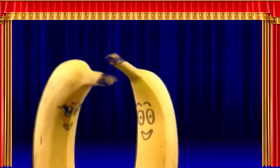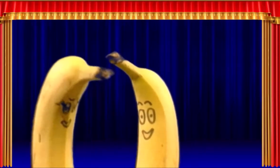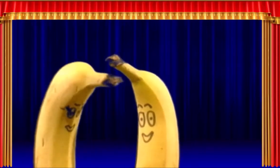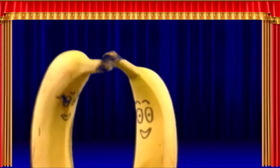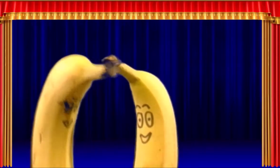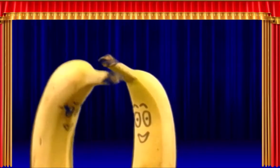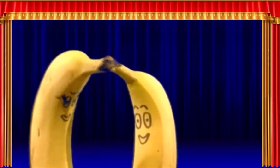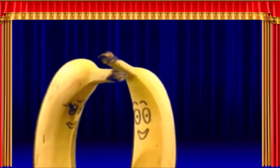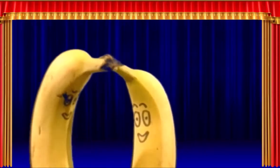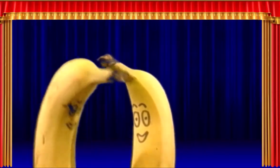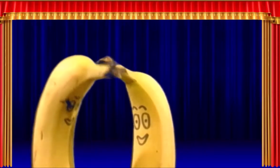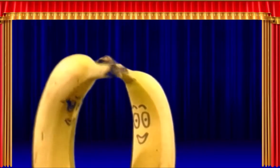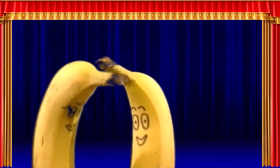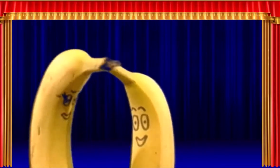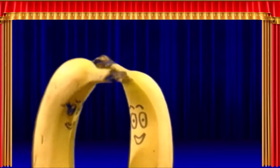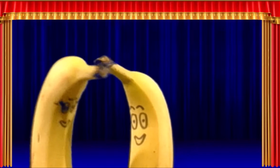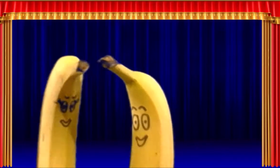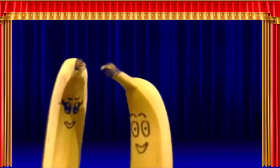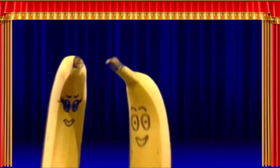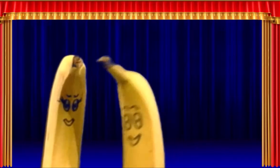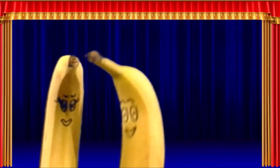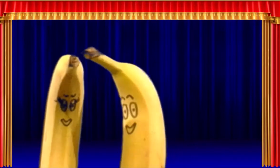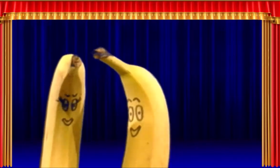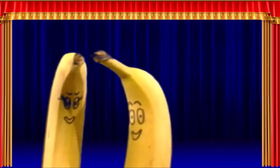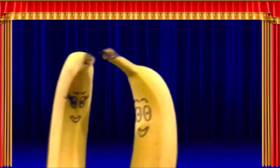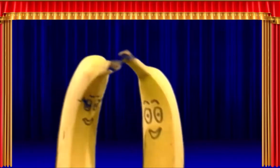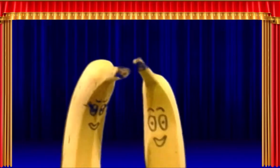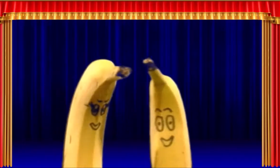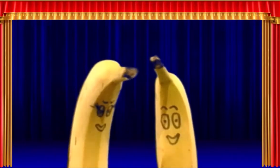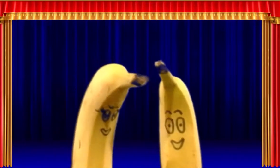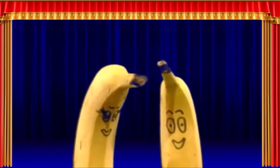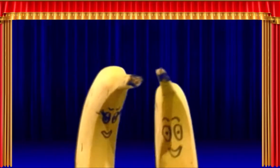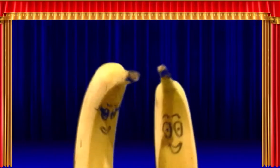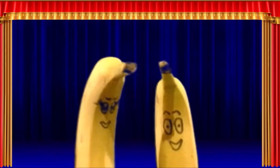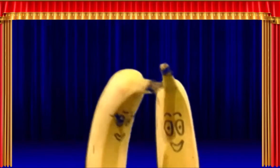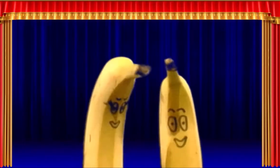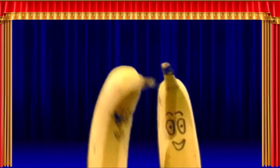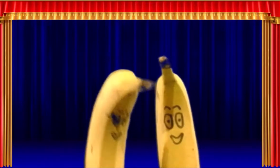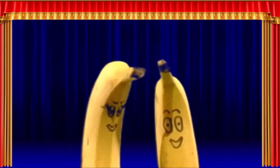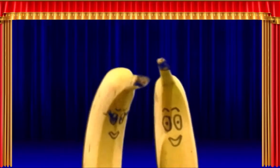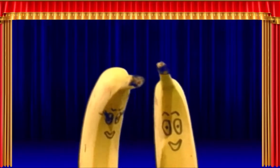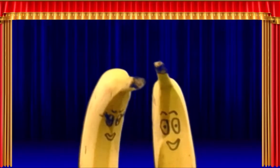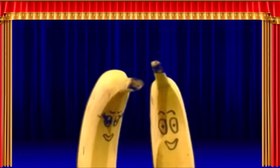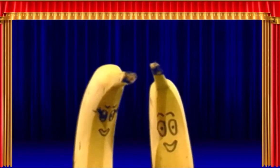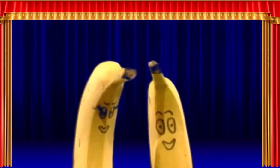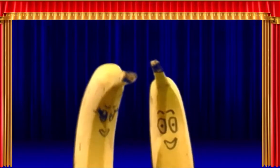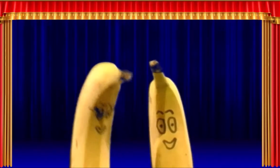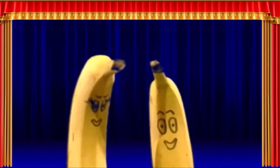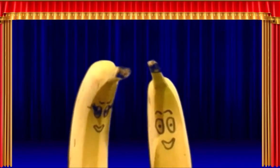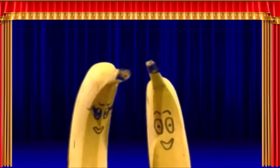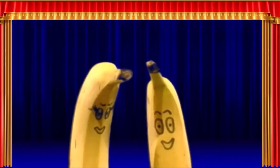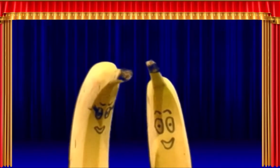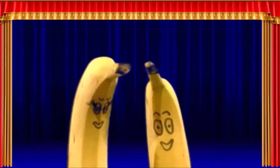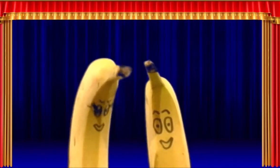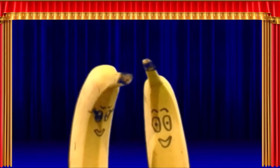Hey Barry, I've got a joke for you. What is it? What's the difference between a